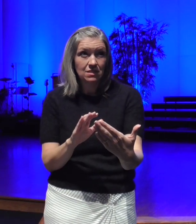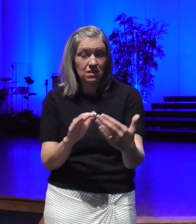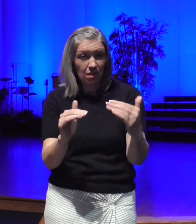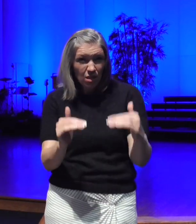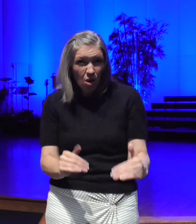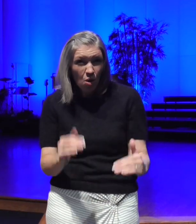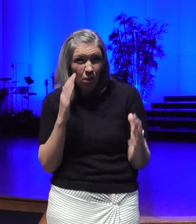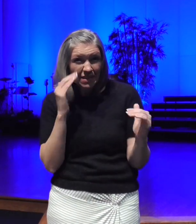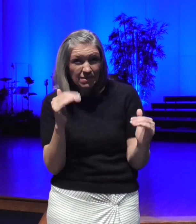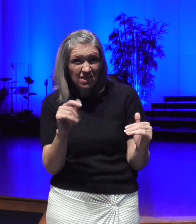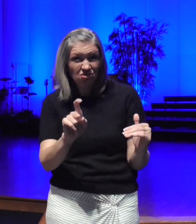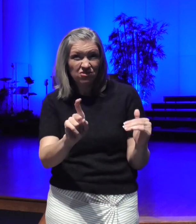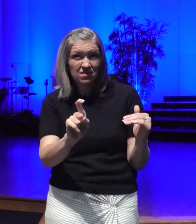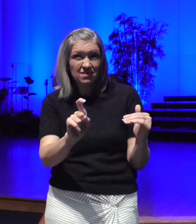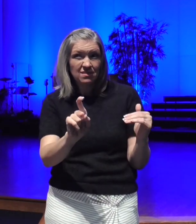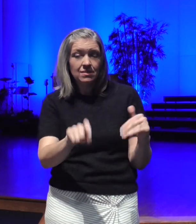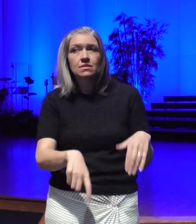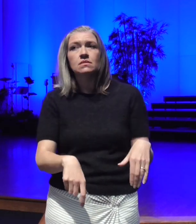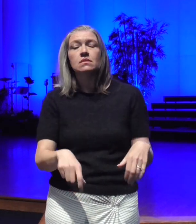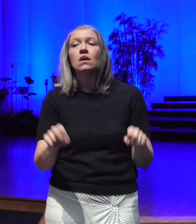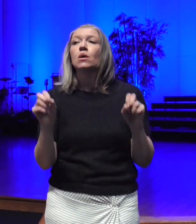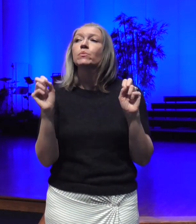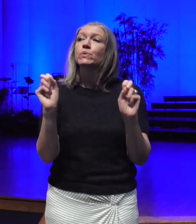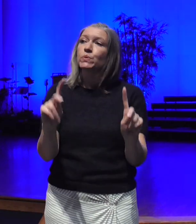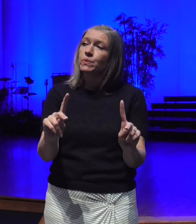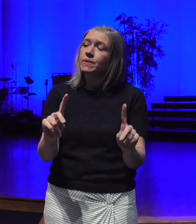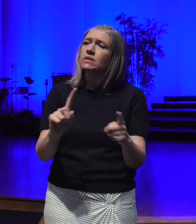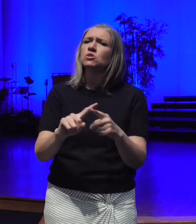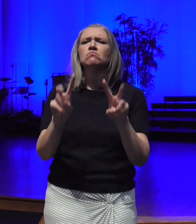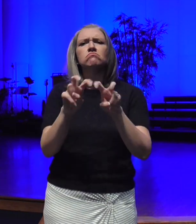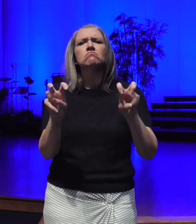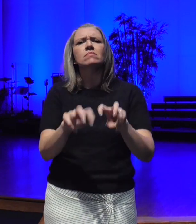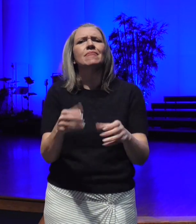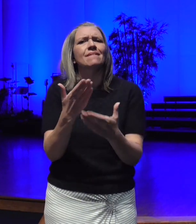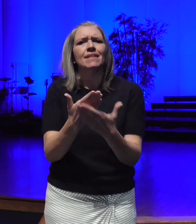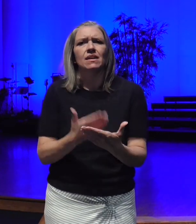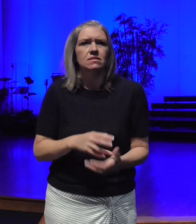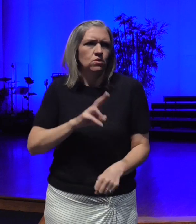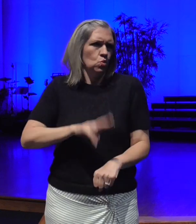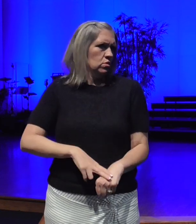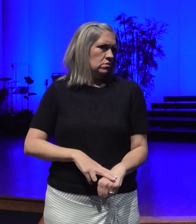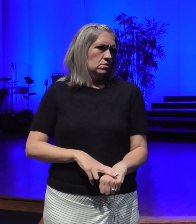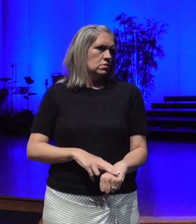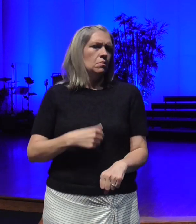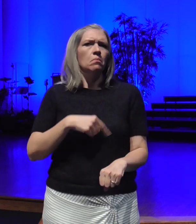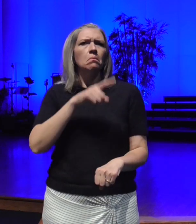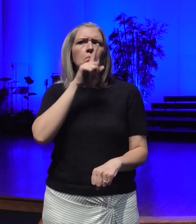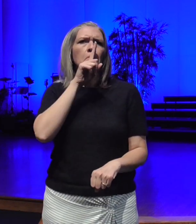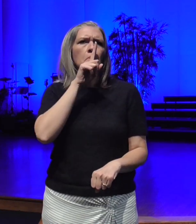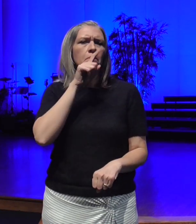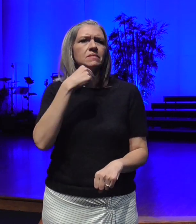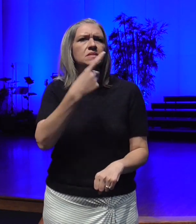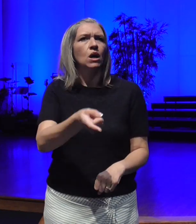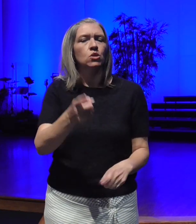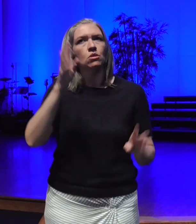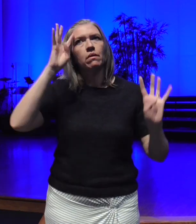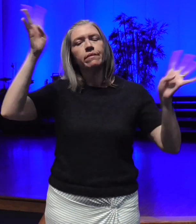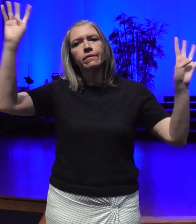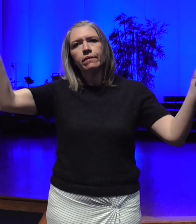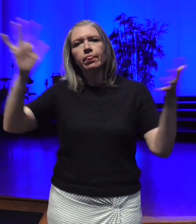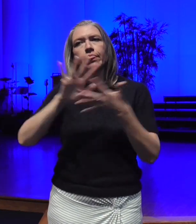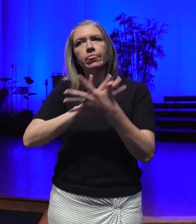the opportunity is to look at the facts, of course, not to pretend something is what it's